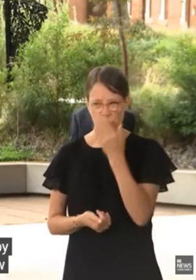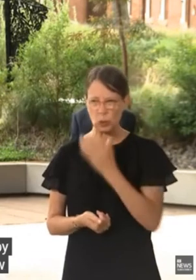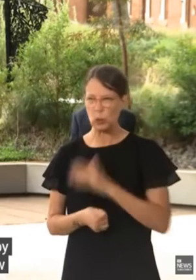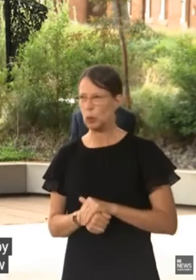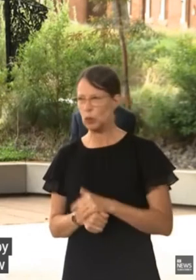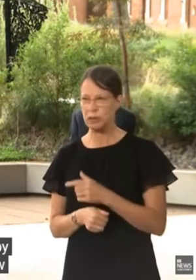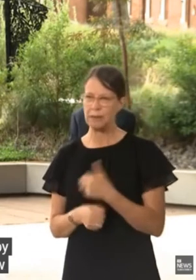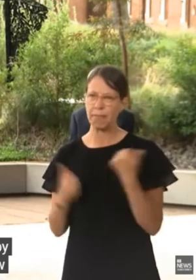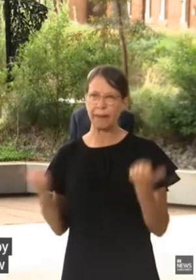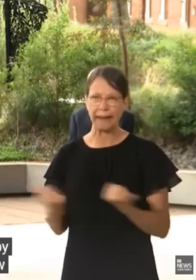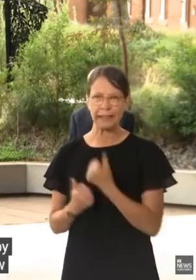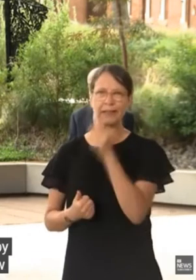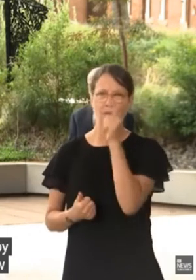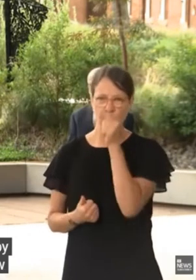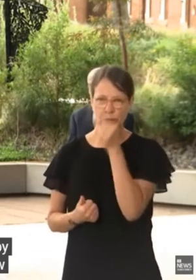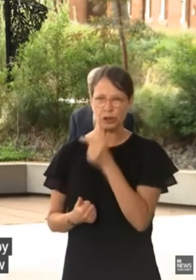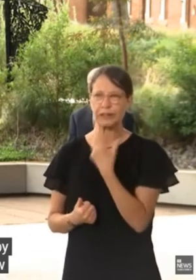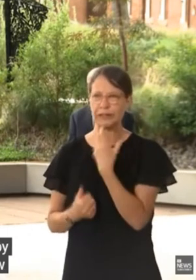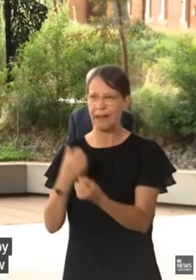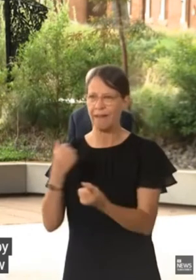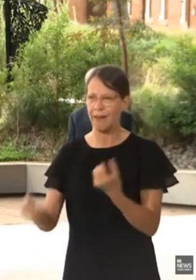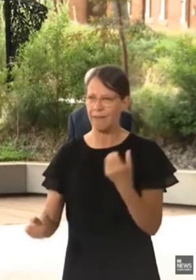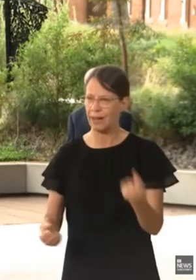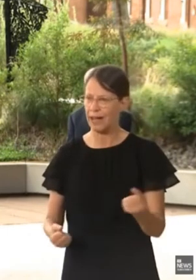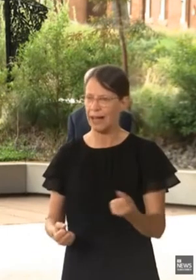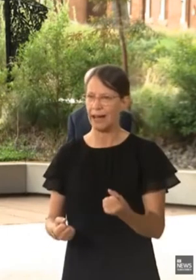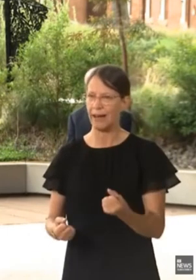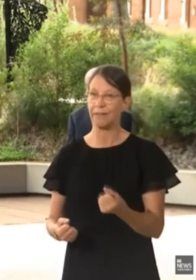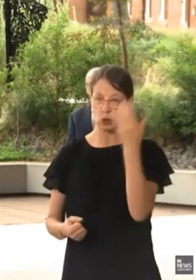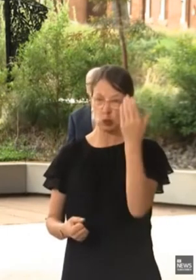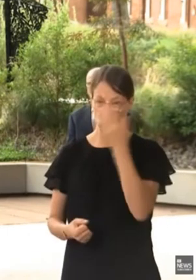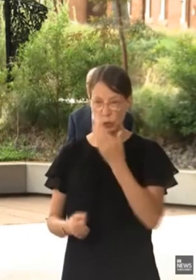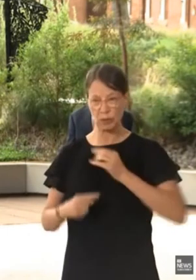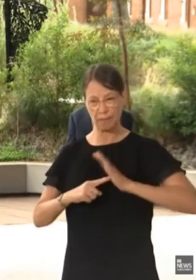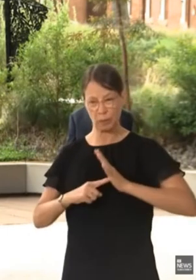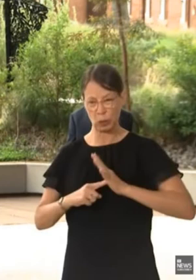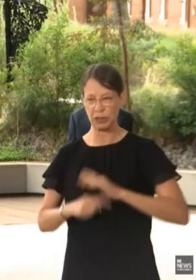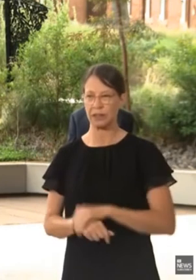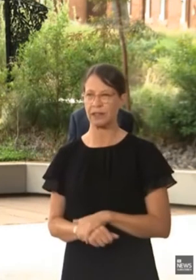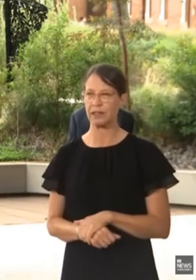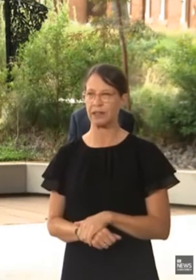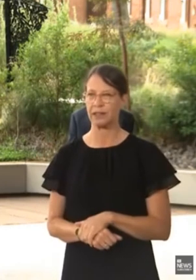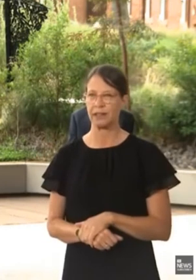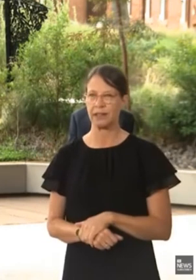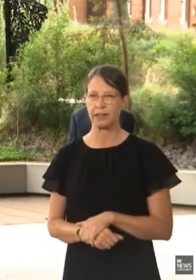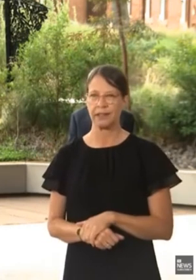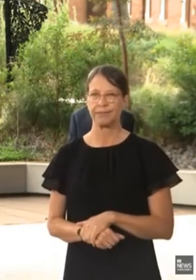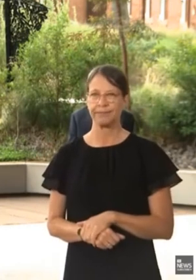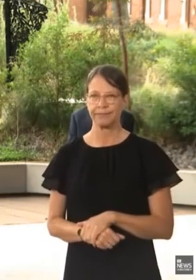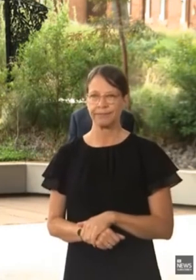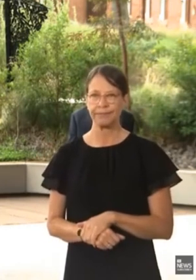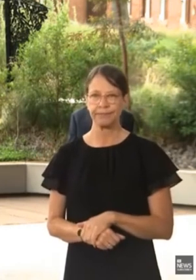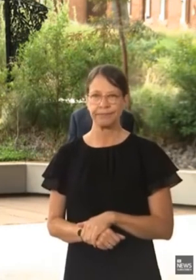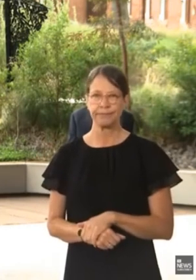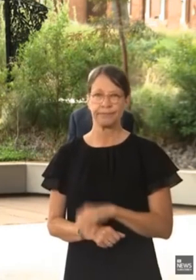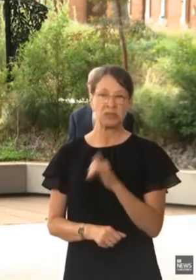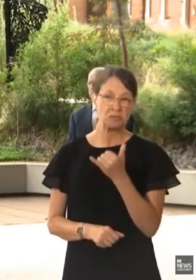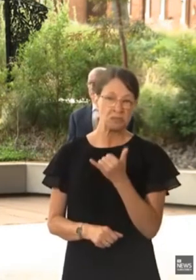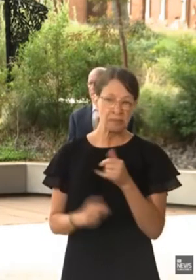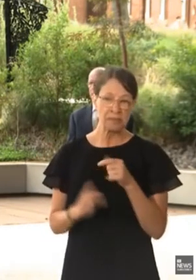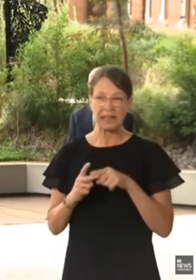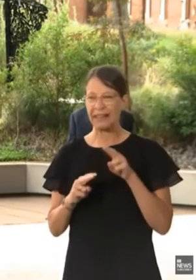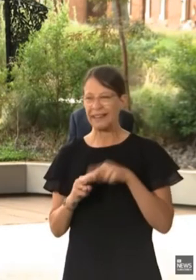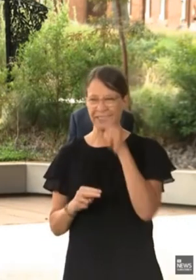by being in the classroom. Now, in certain areas, if there are young children who have